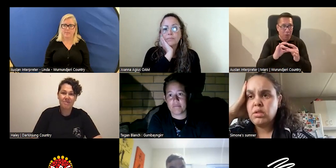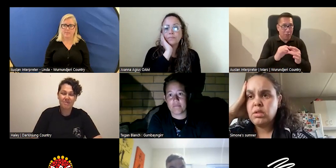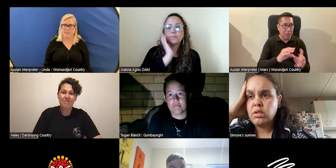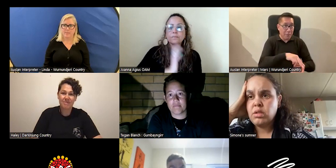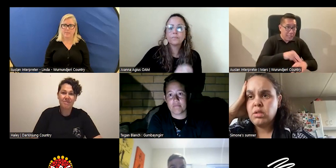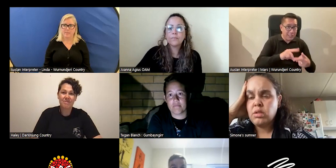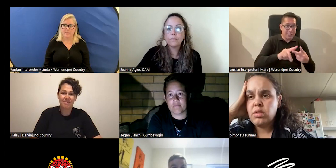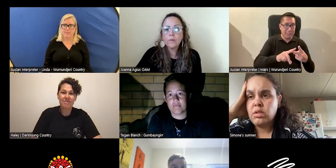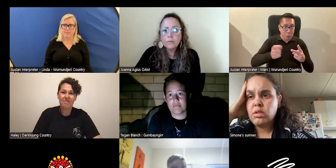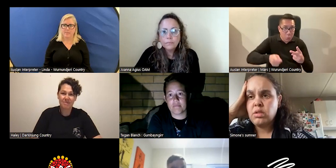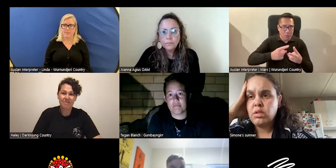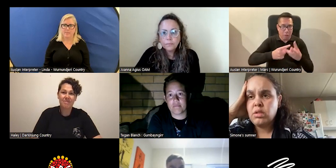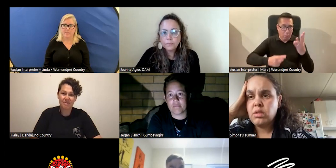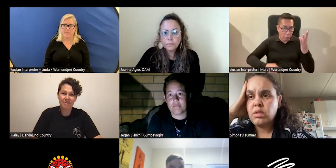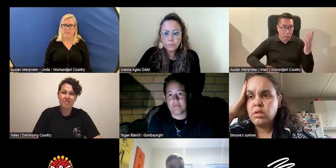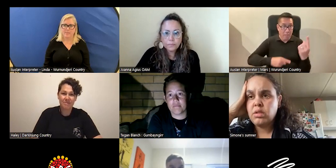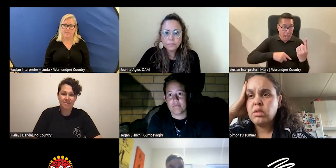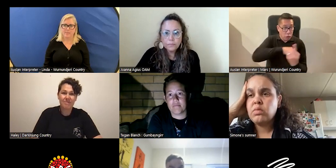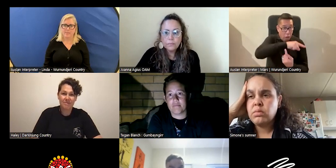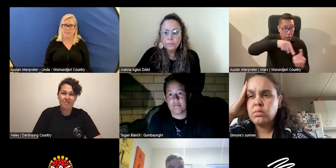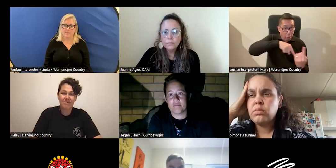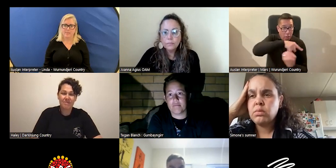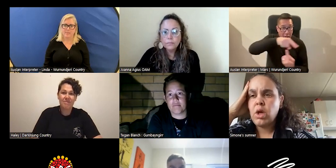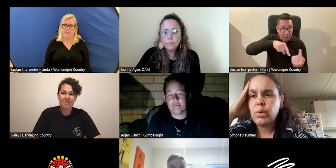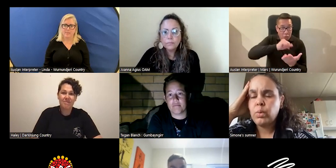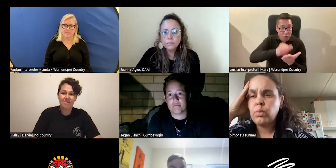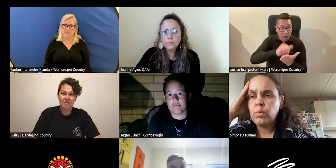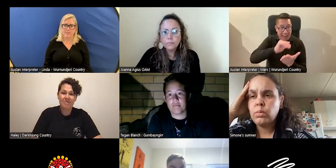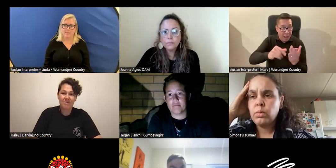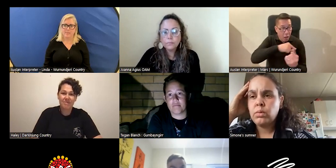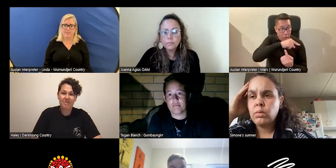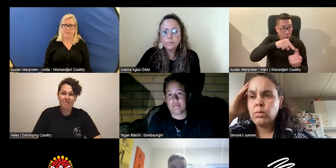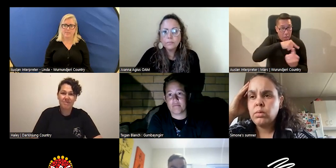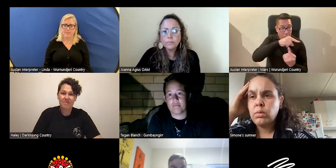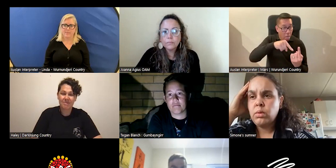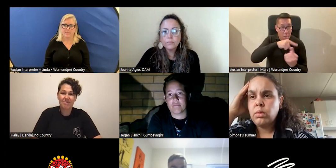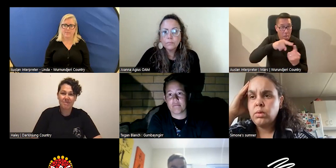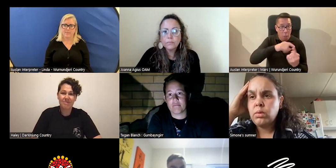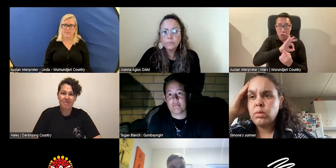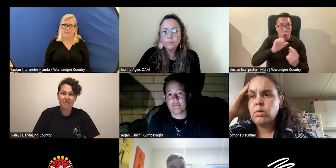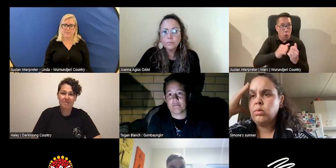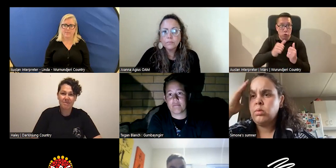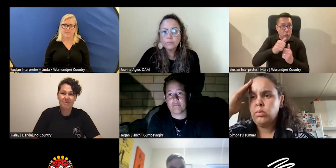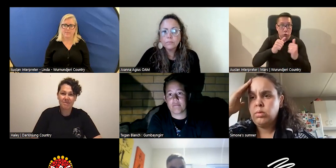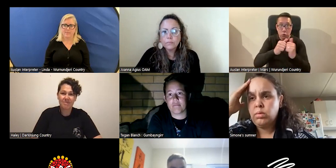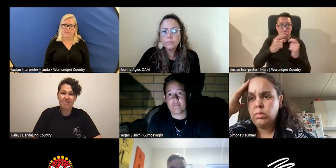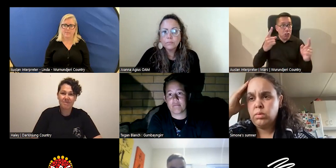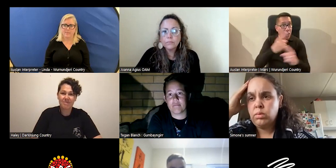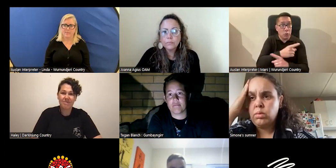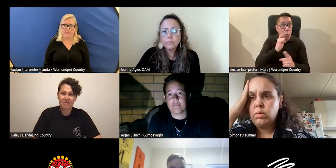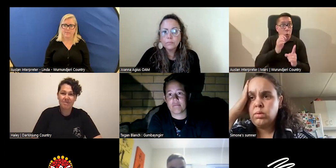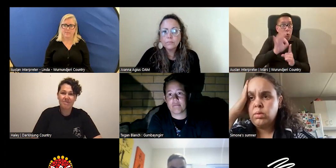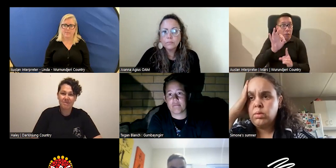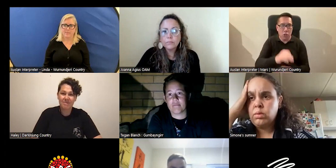justice system. The cycle that we've got at the moment, if there's no high-level structural change, won't get better,